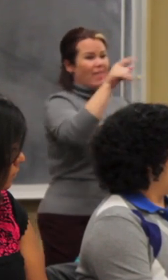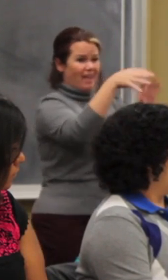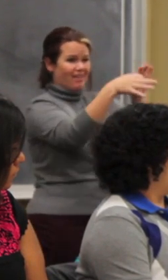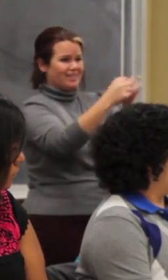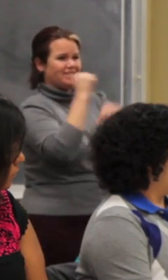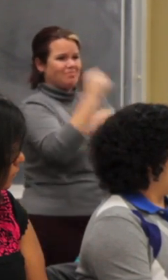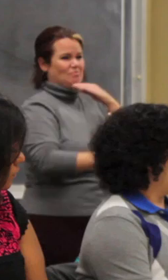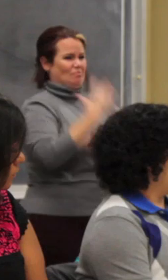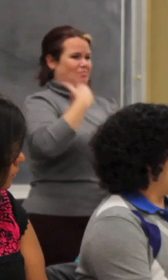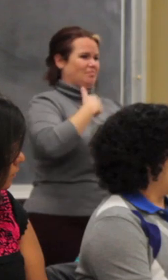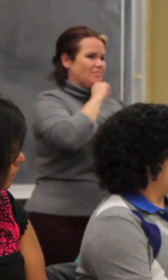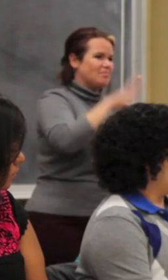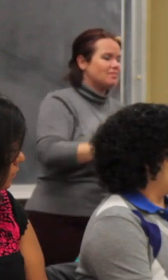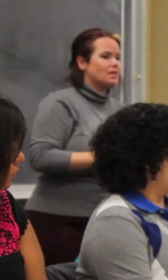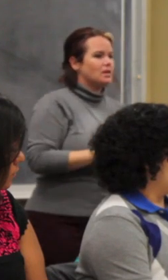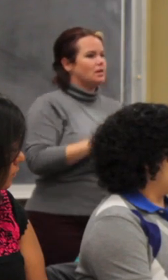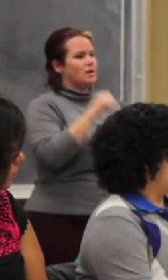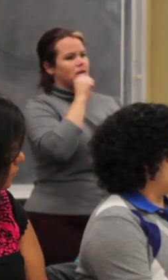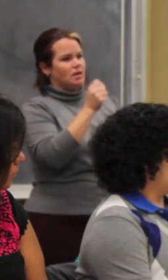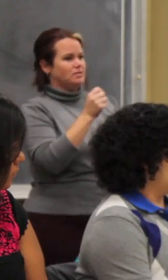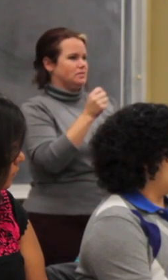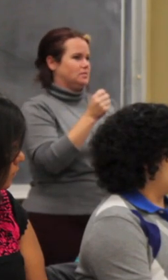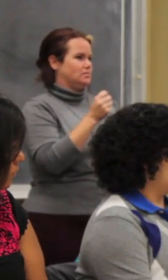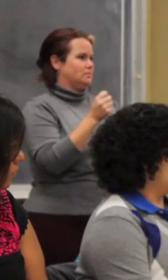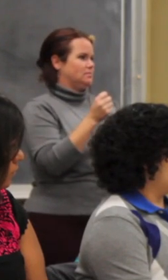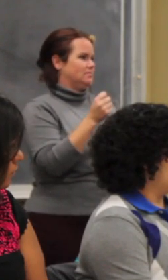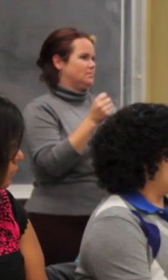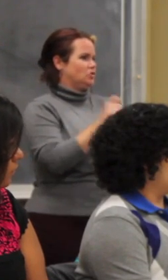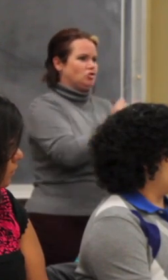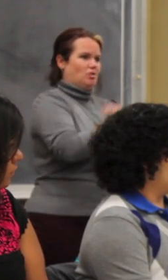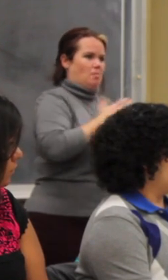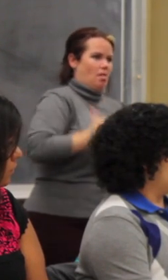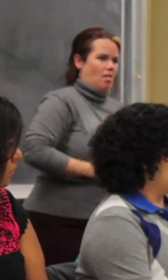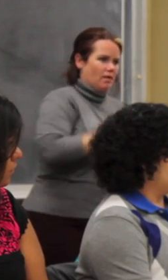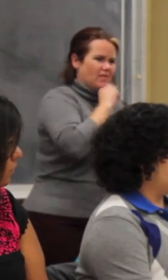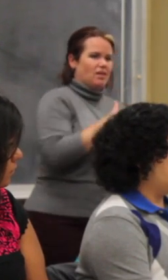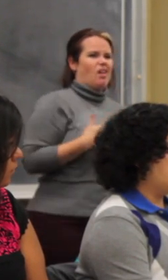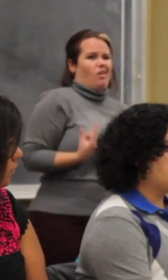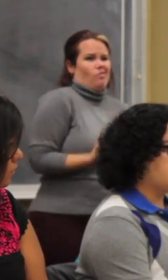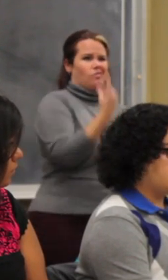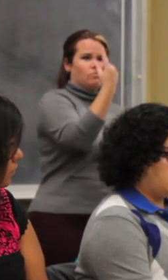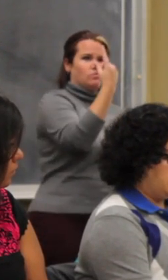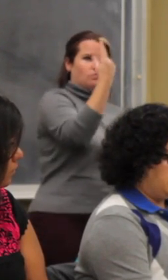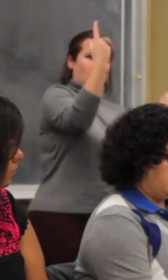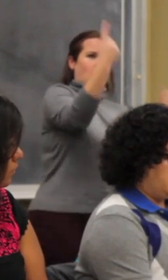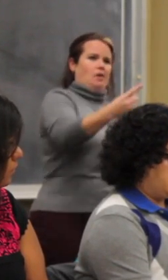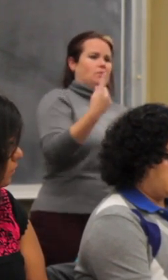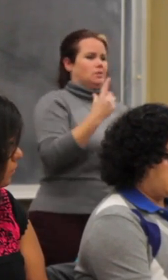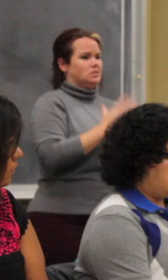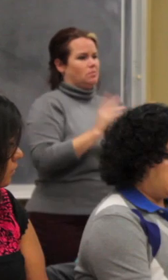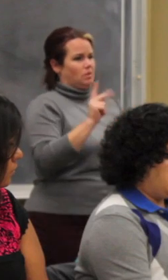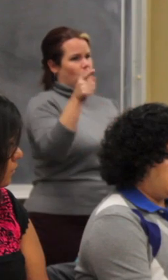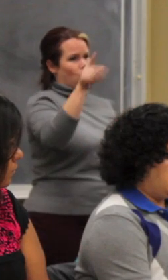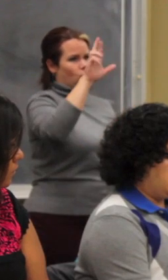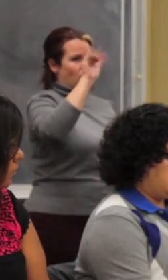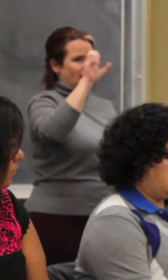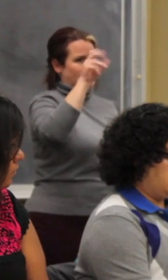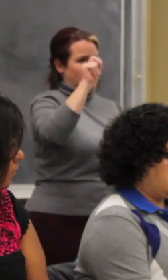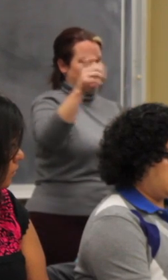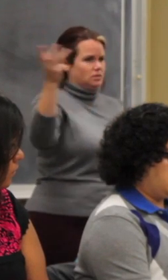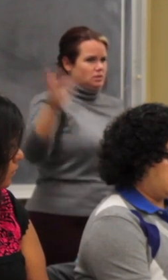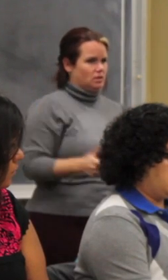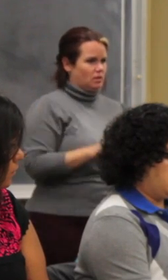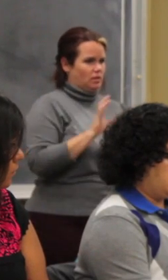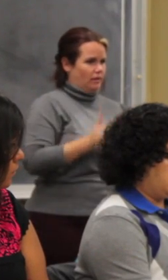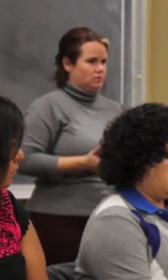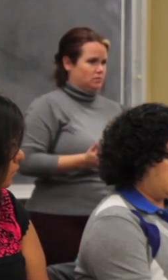doesn't influence me. Or what's the big deal, right? These are isolated incidents. Some people are just racist, so it's just